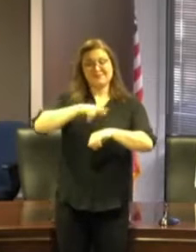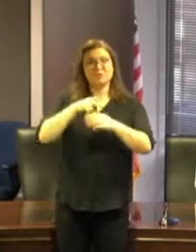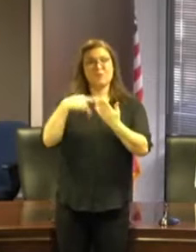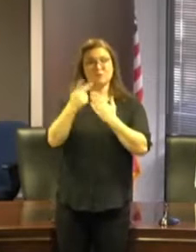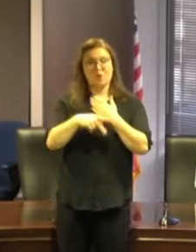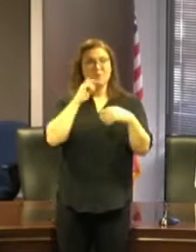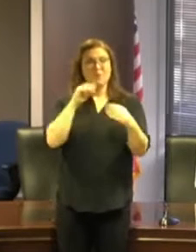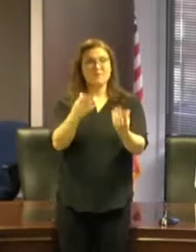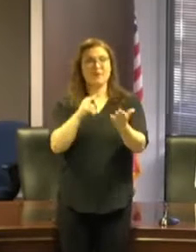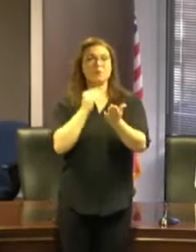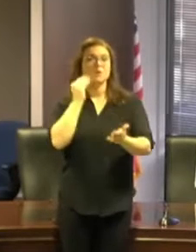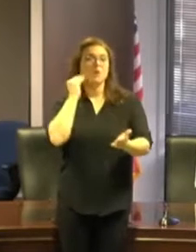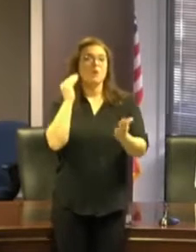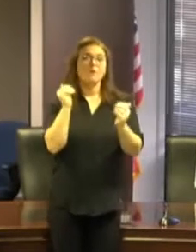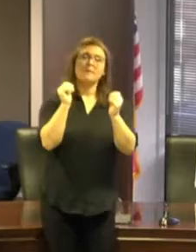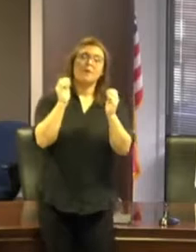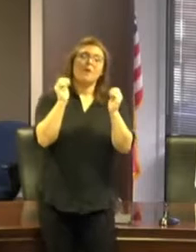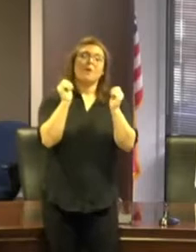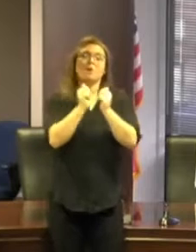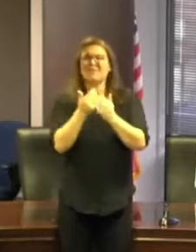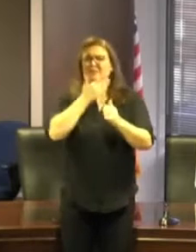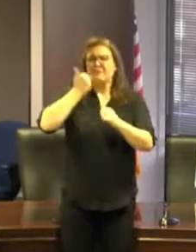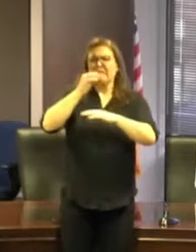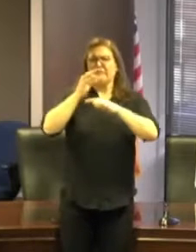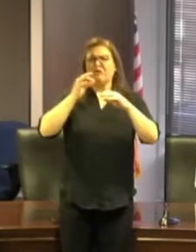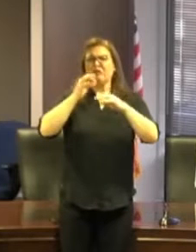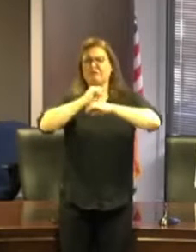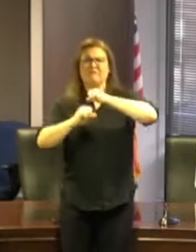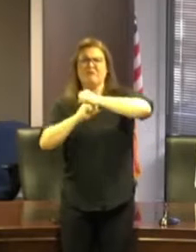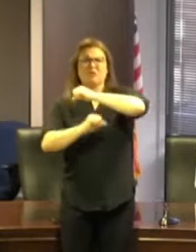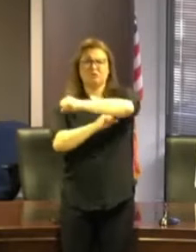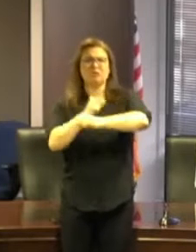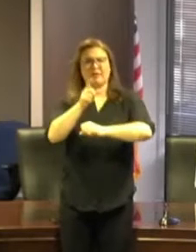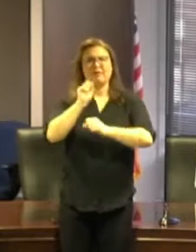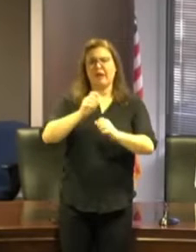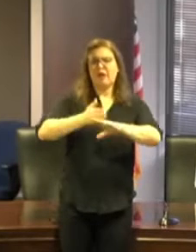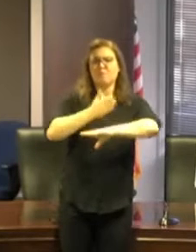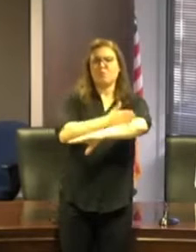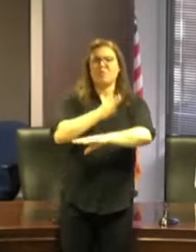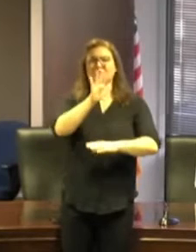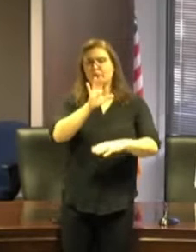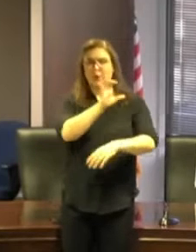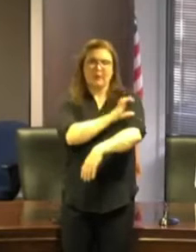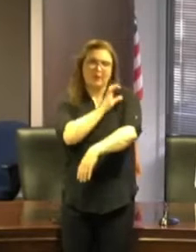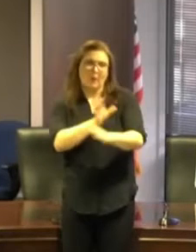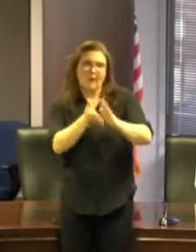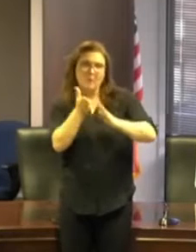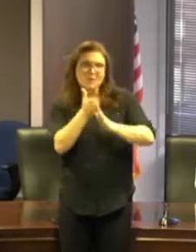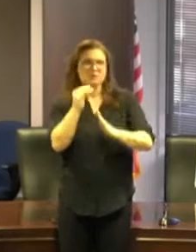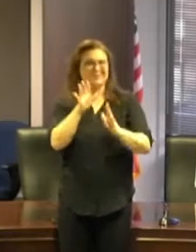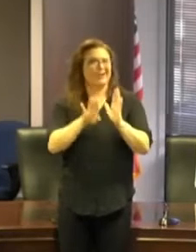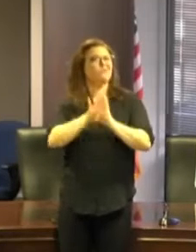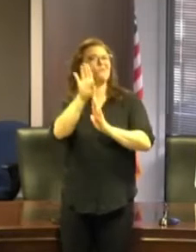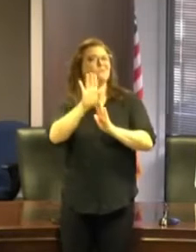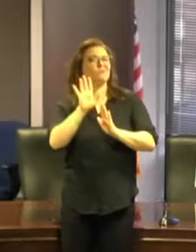proven framework they can use to achieve improvements in clinical and operational standards for quality and excellence.